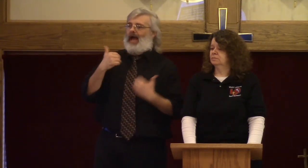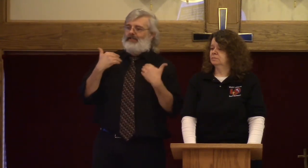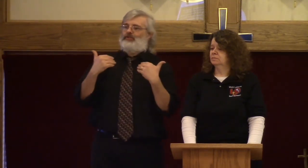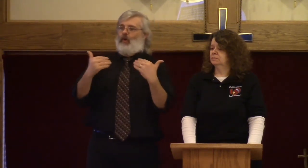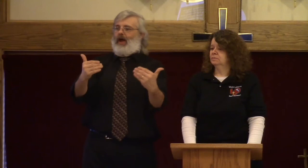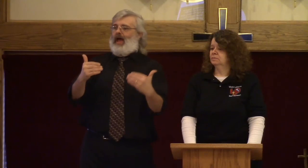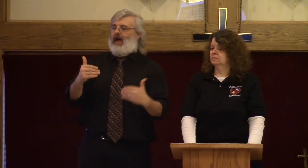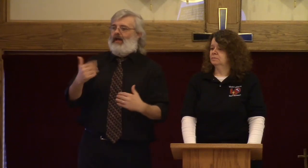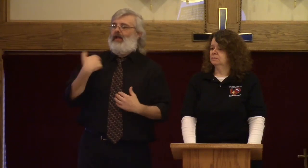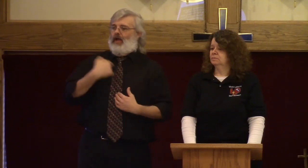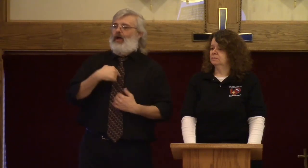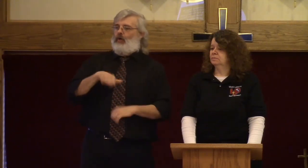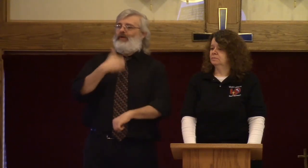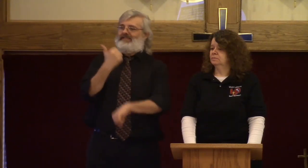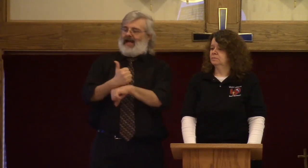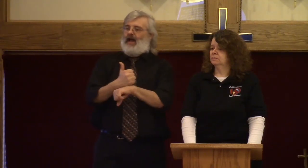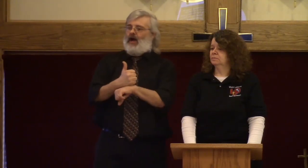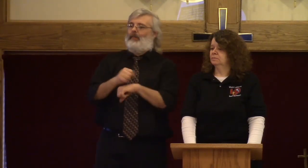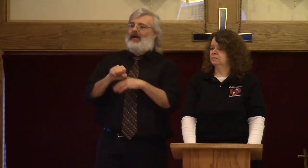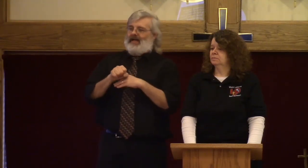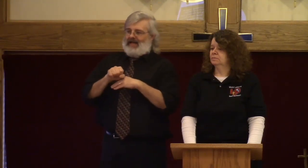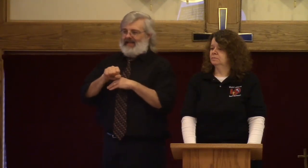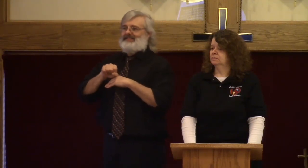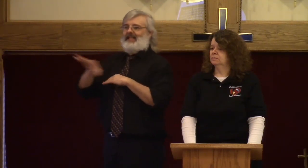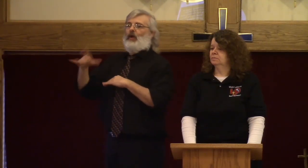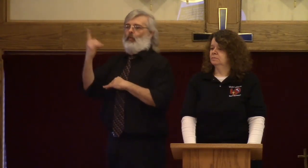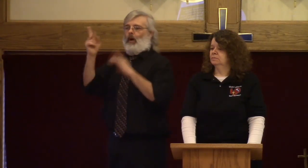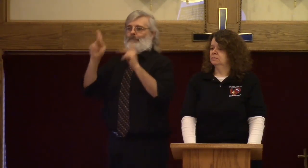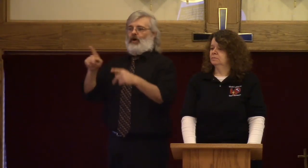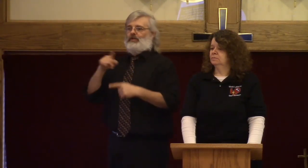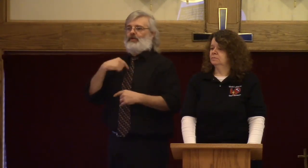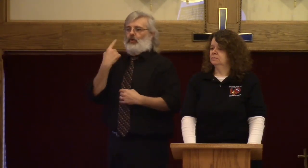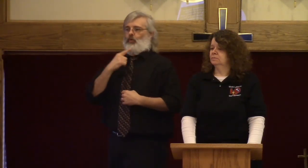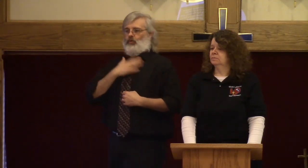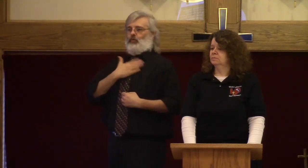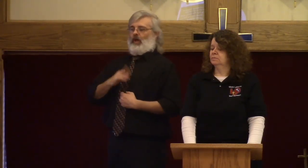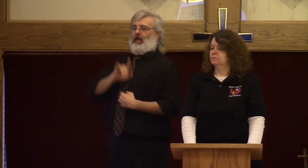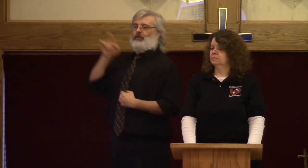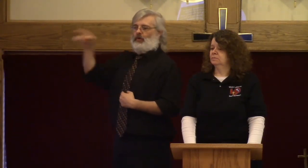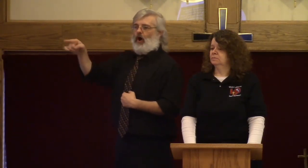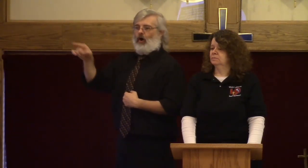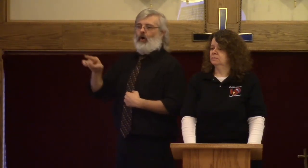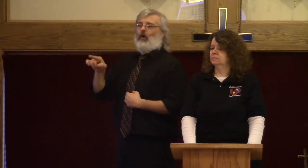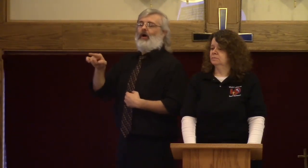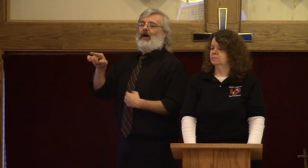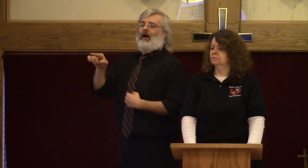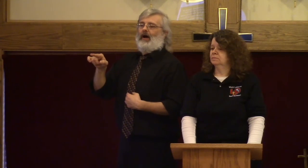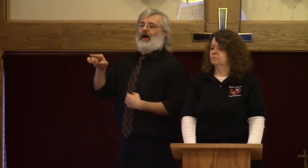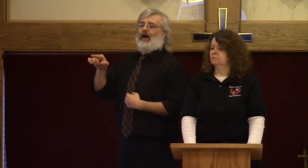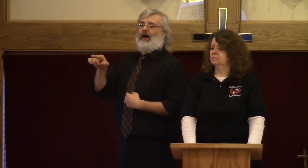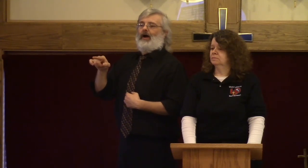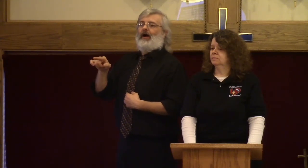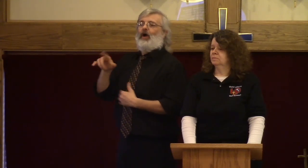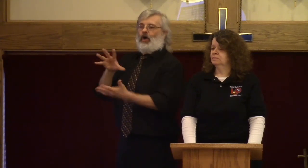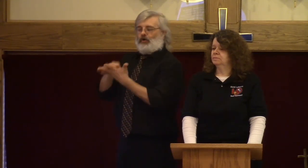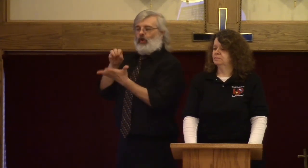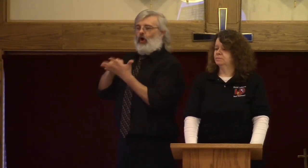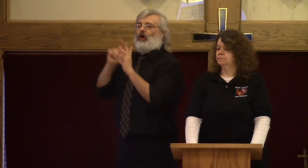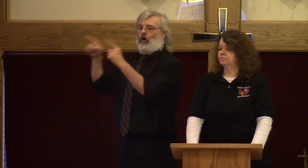just go ahead and we set up and send one person who's willing to go to learn, go to